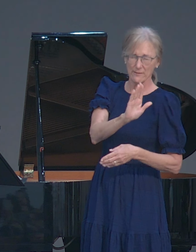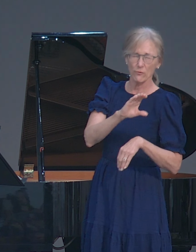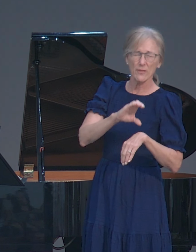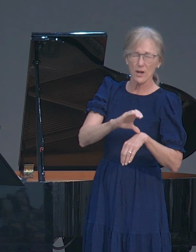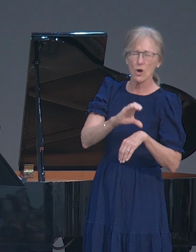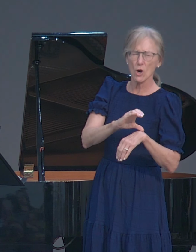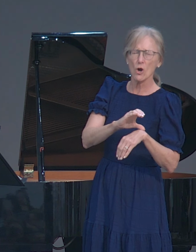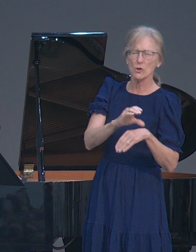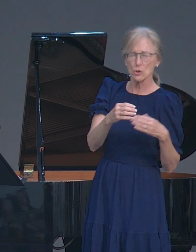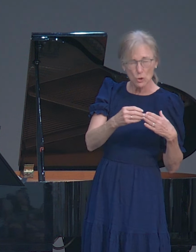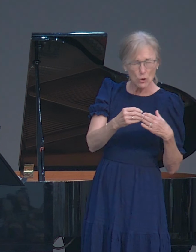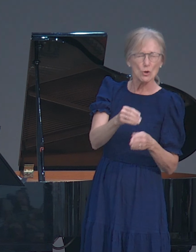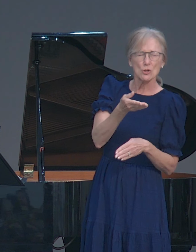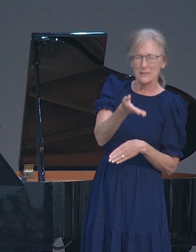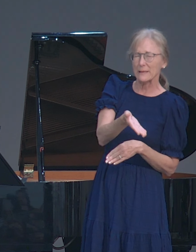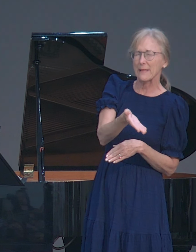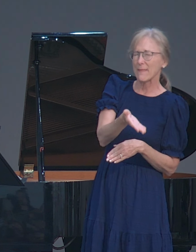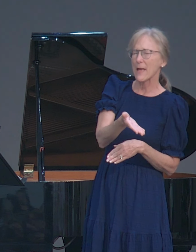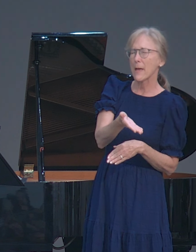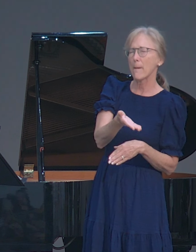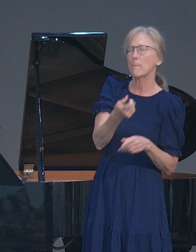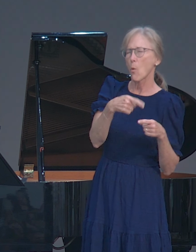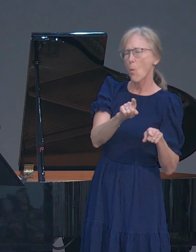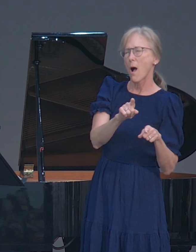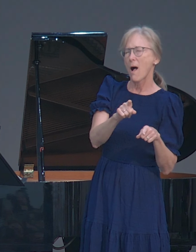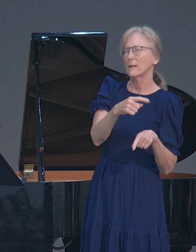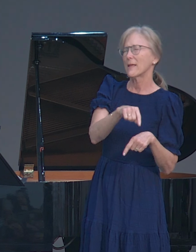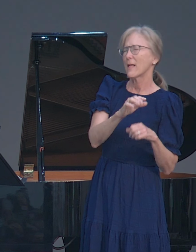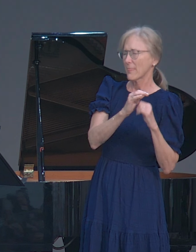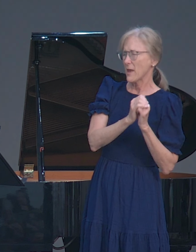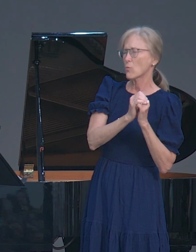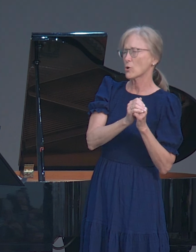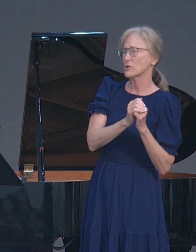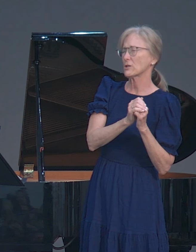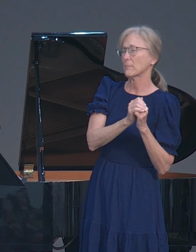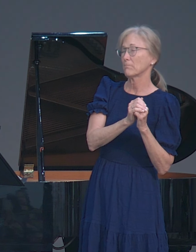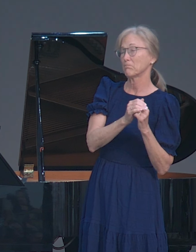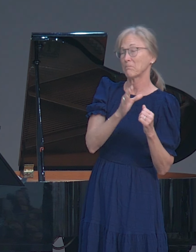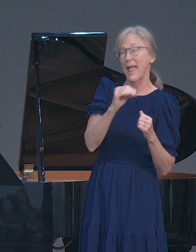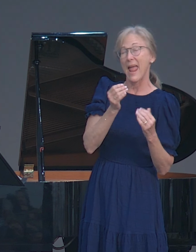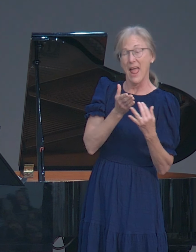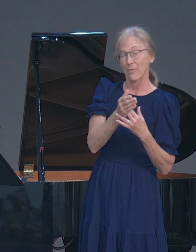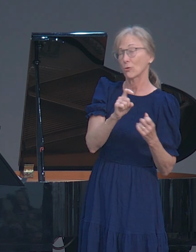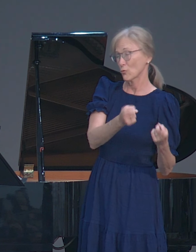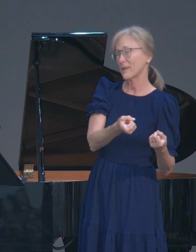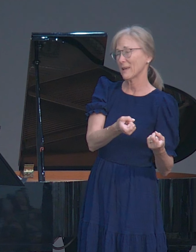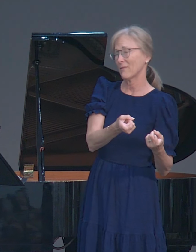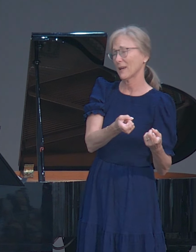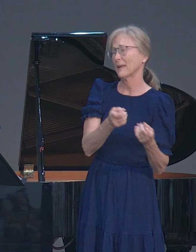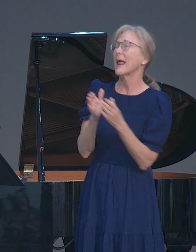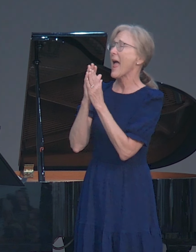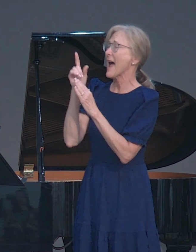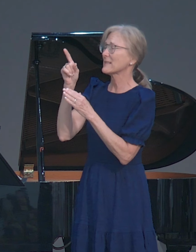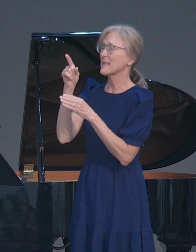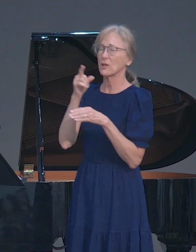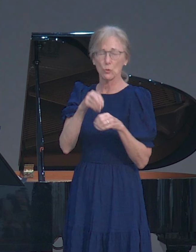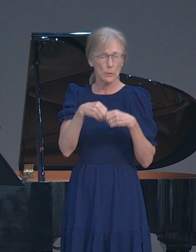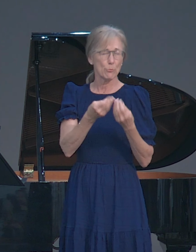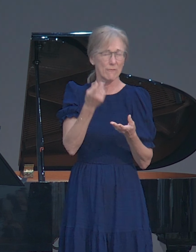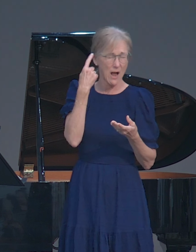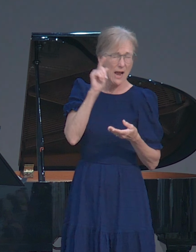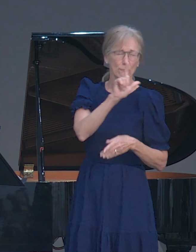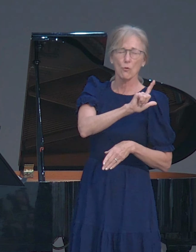morning. Please guide the church body as they worship and fellowship, but also as they give. Lord, we ask that You would provide for the needs of Redemption Hill